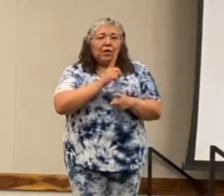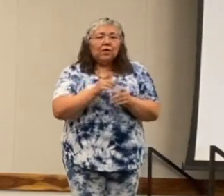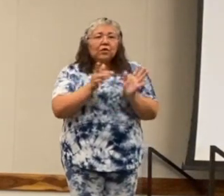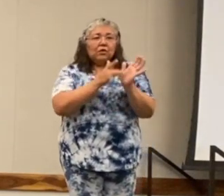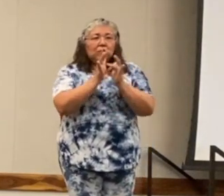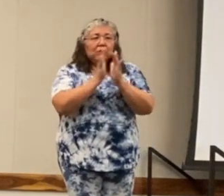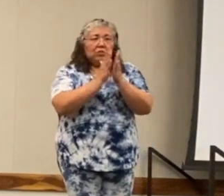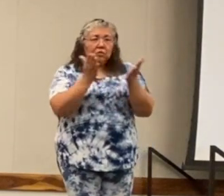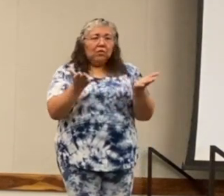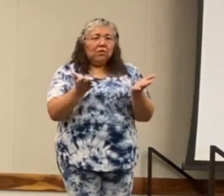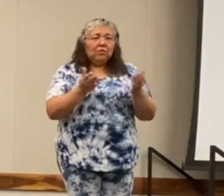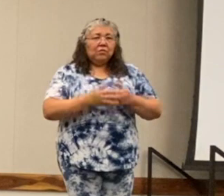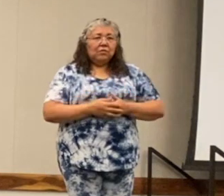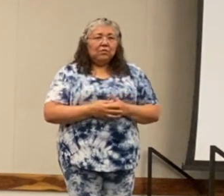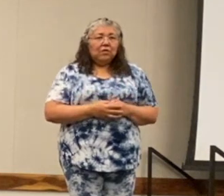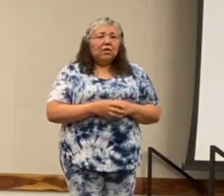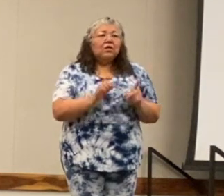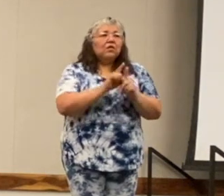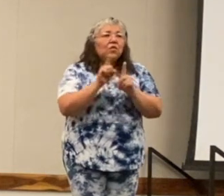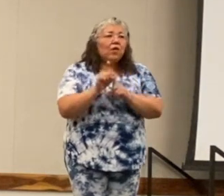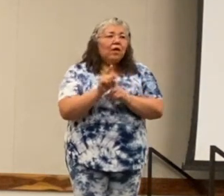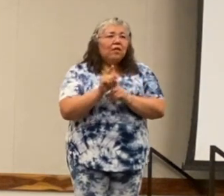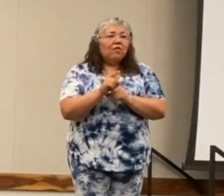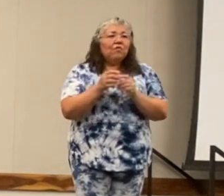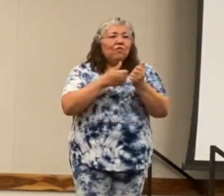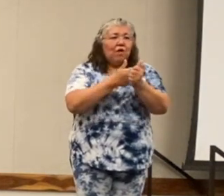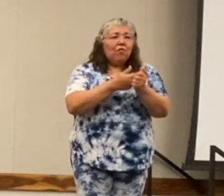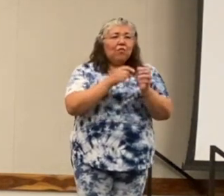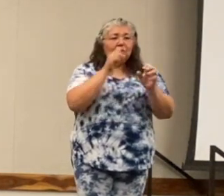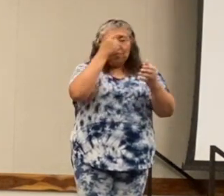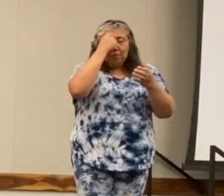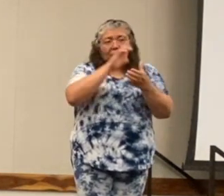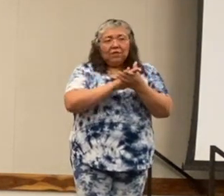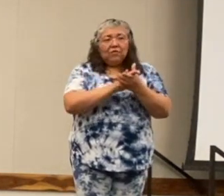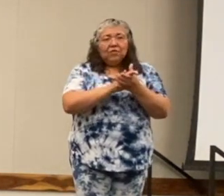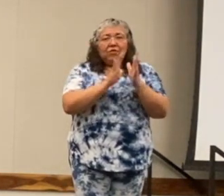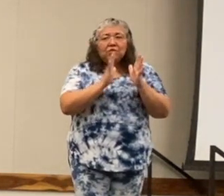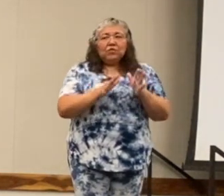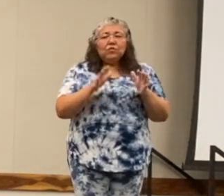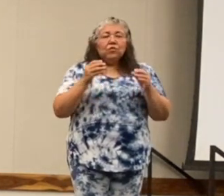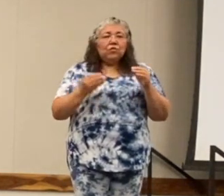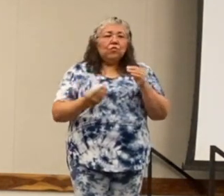gospel, as well as to help follow believers grow in their faith.